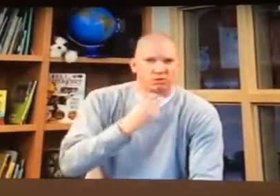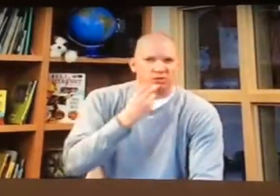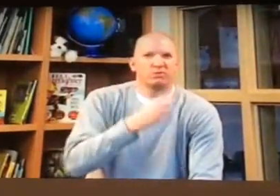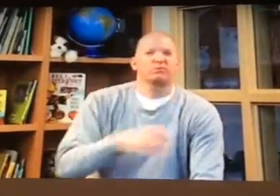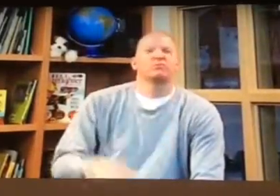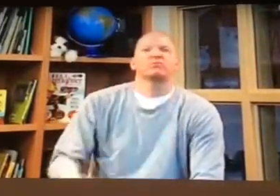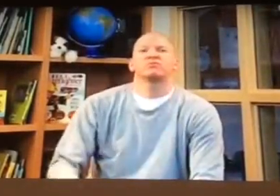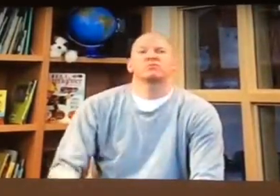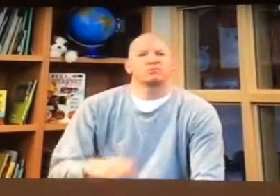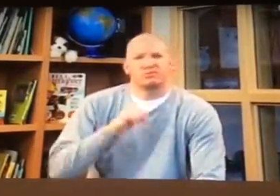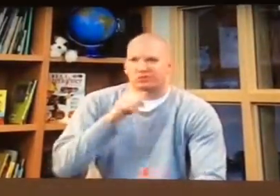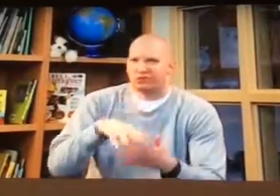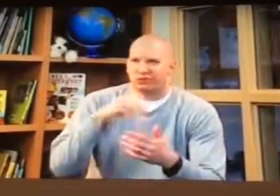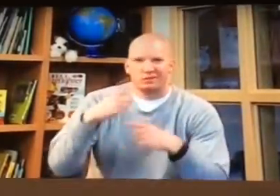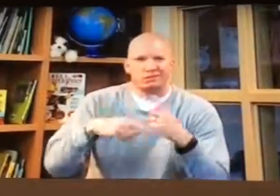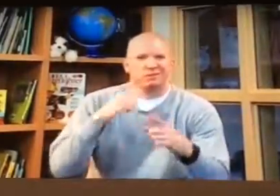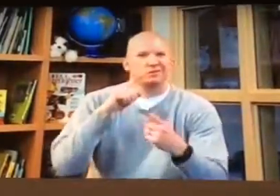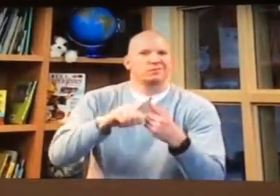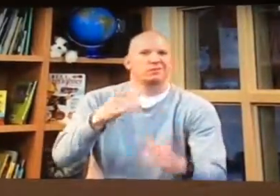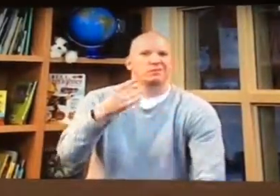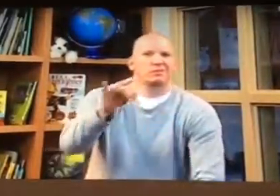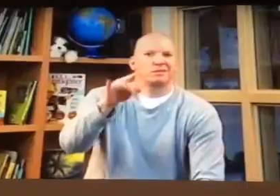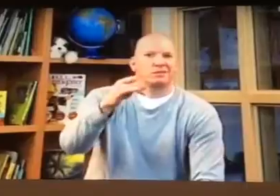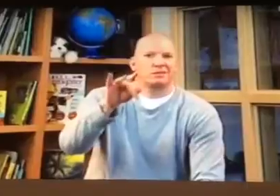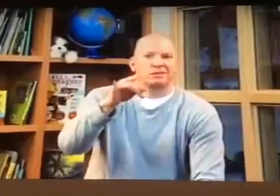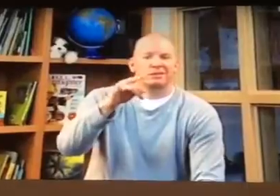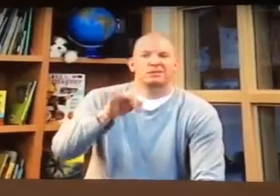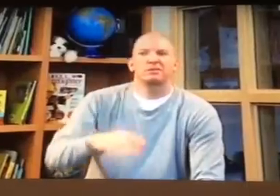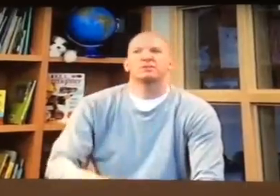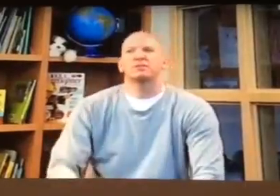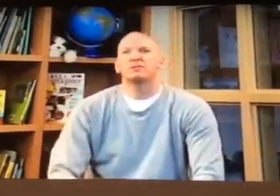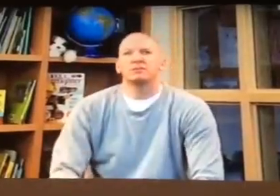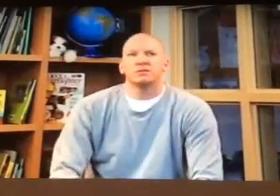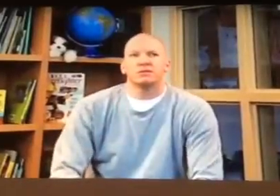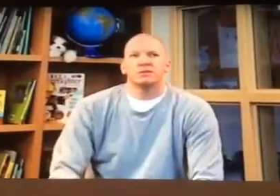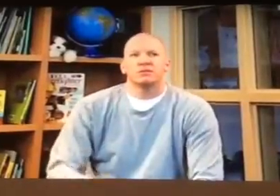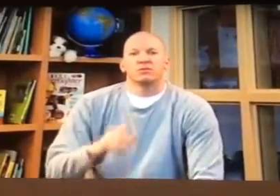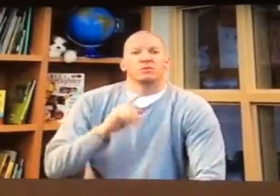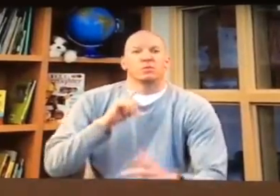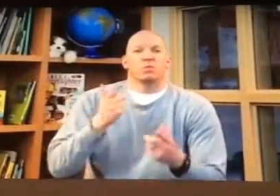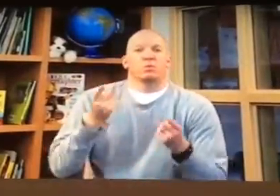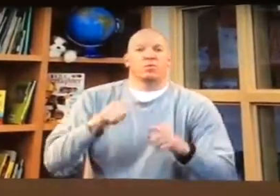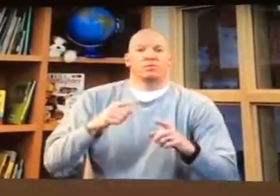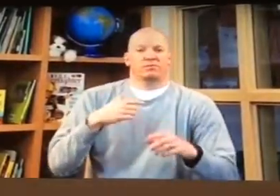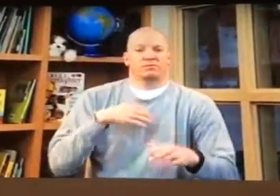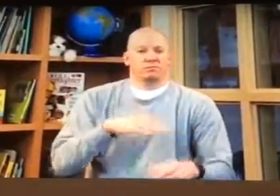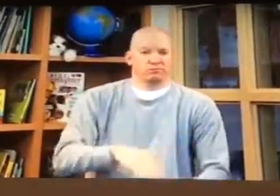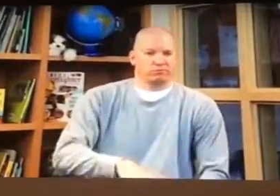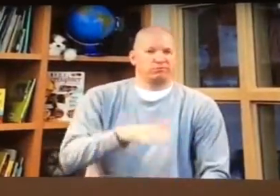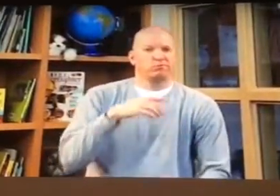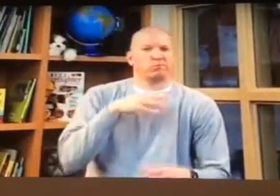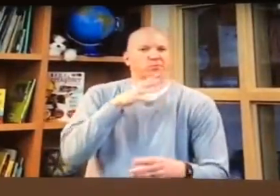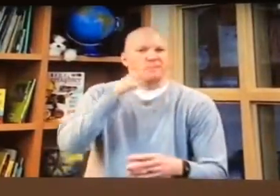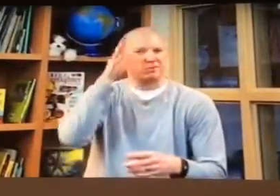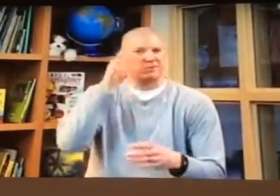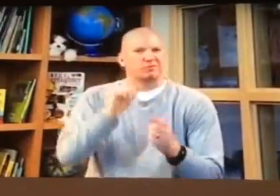And I grew up reading how to learn read lips. I didn't learn sign until I was 18 years old. So